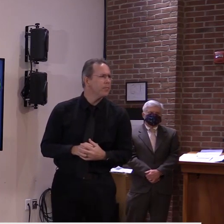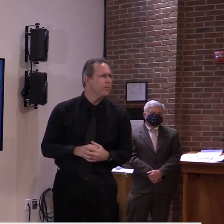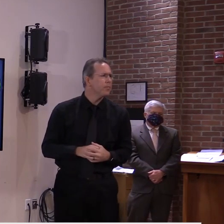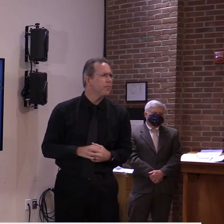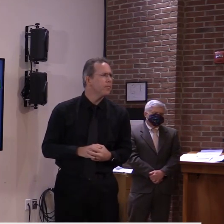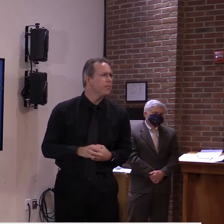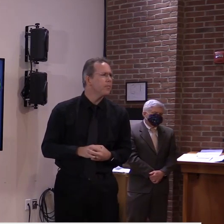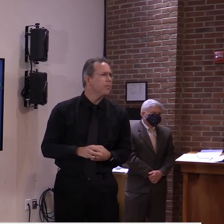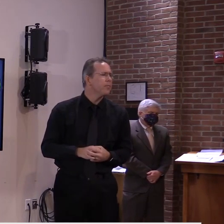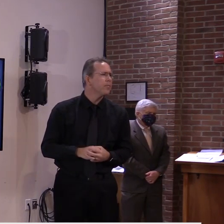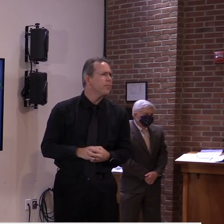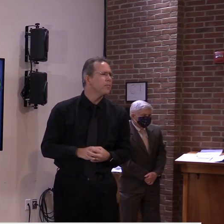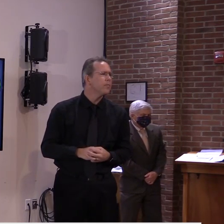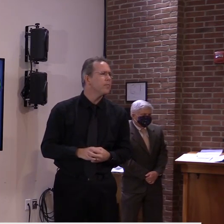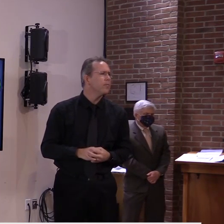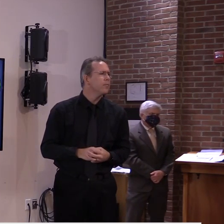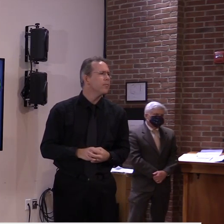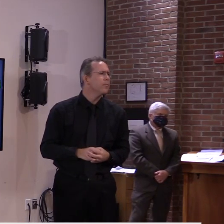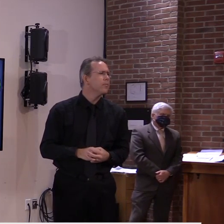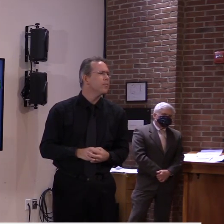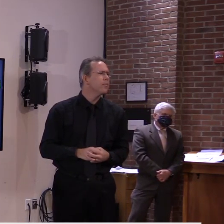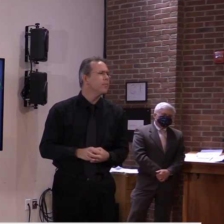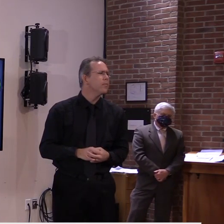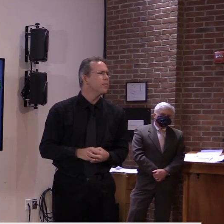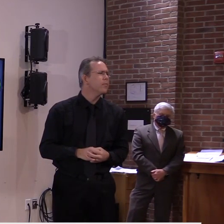Section 8.1 of the WorkSafe Guidance.